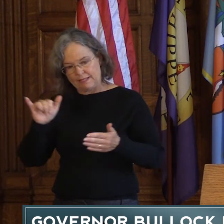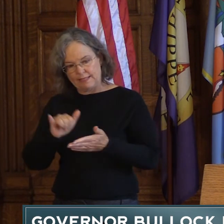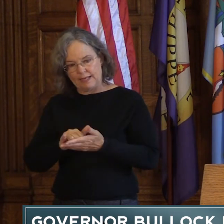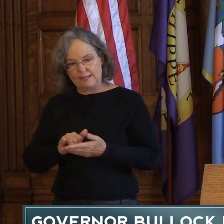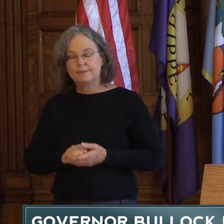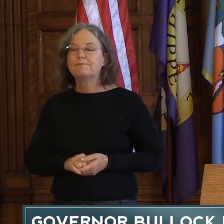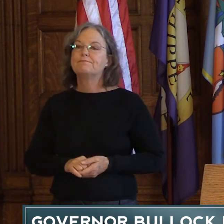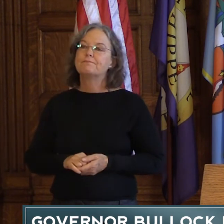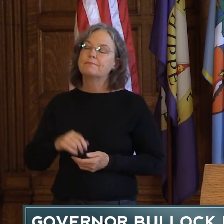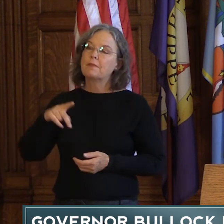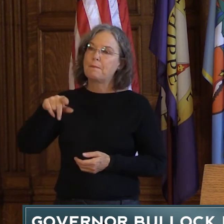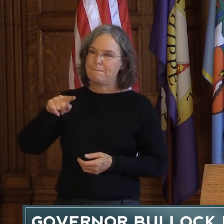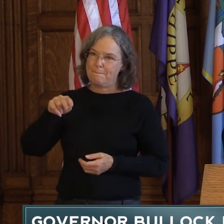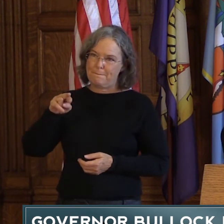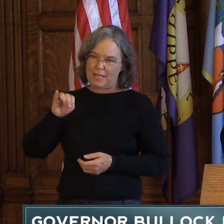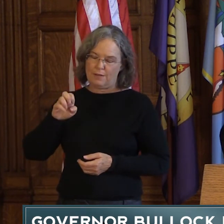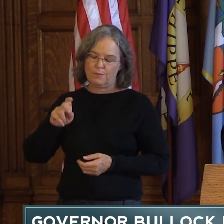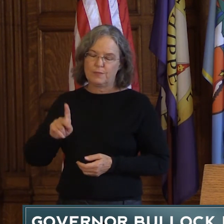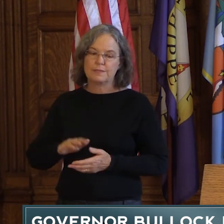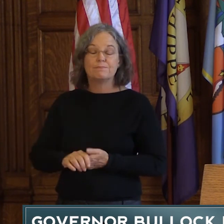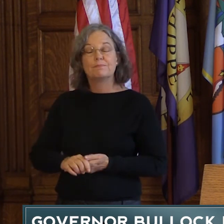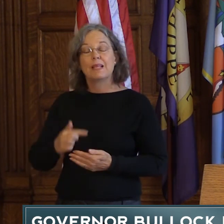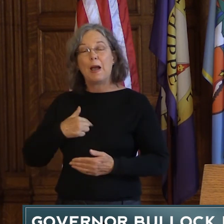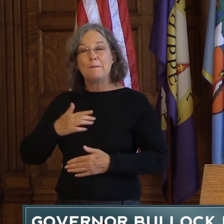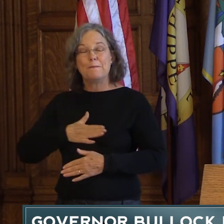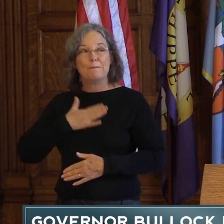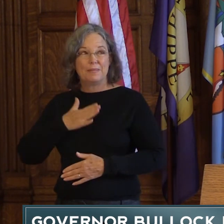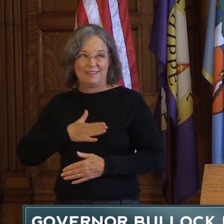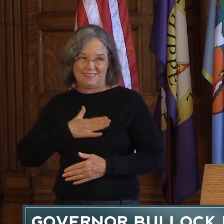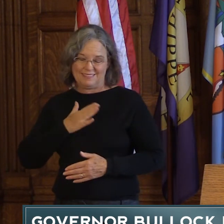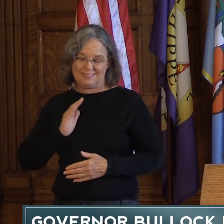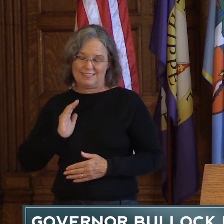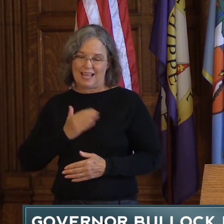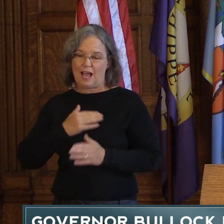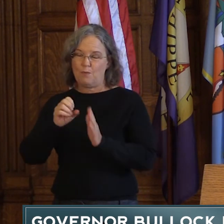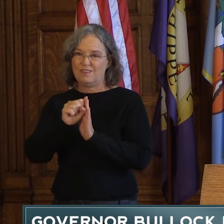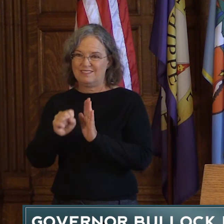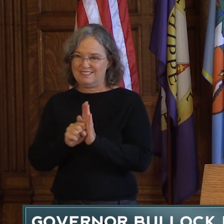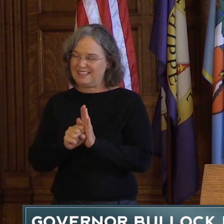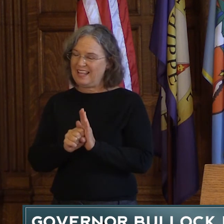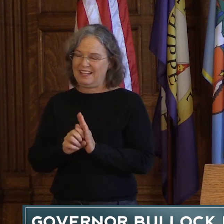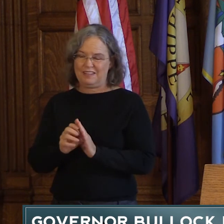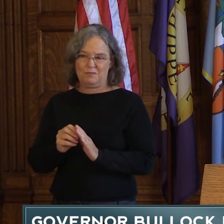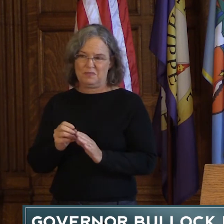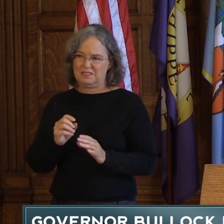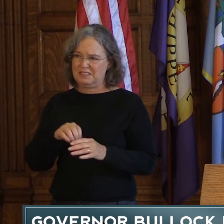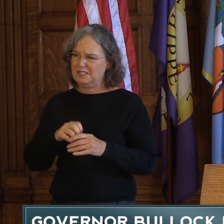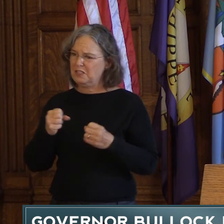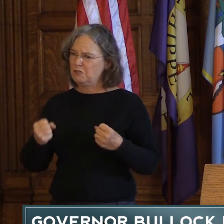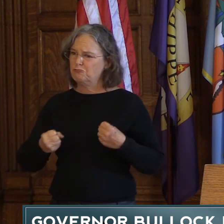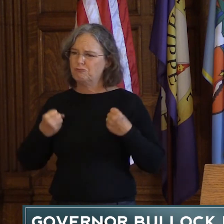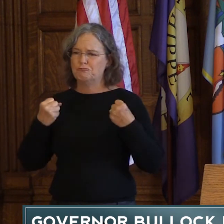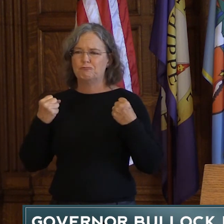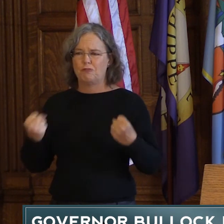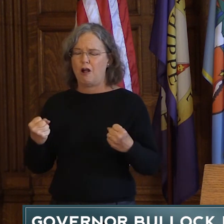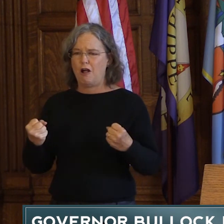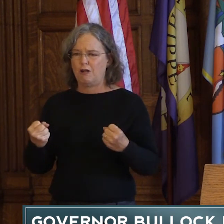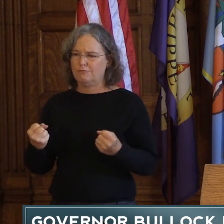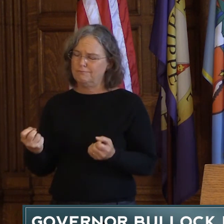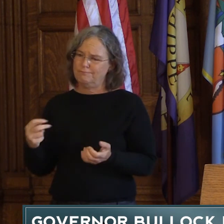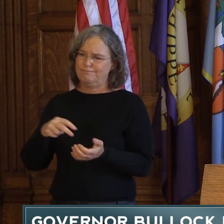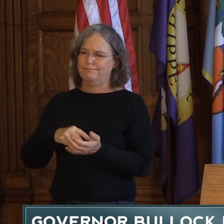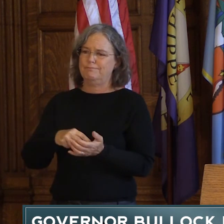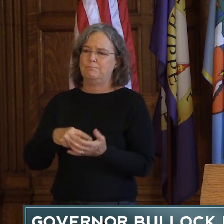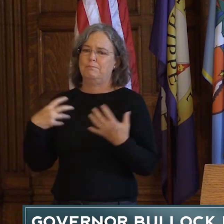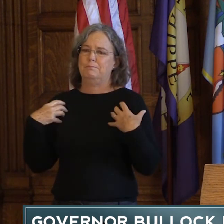So Patrick, you know, I'm pleased that our state was in a historically strong position going